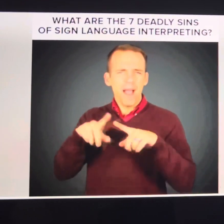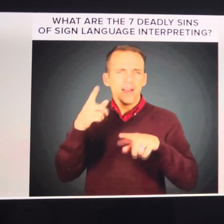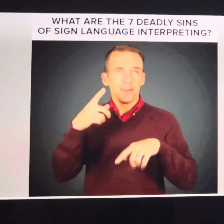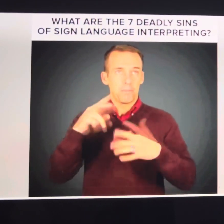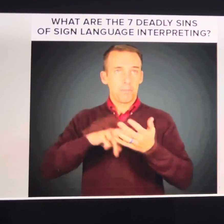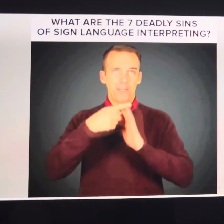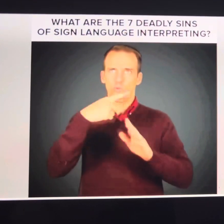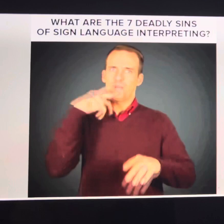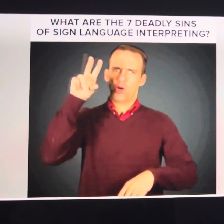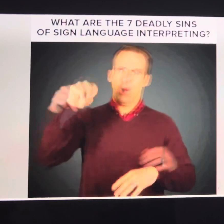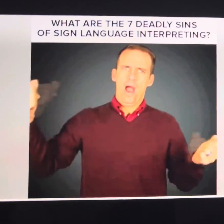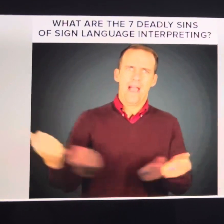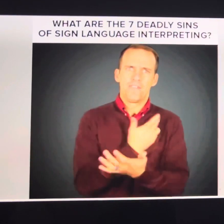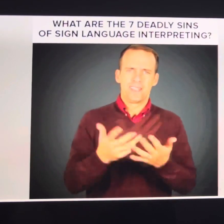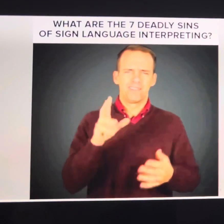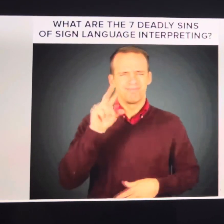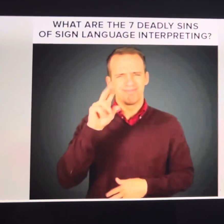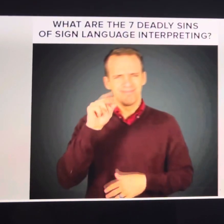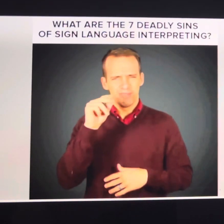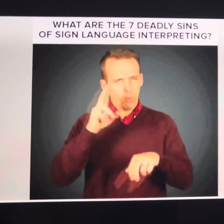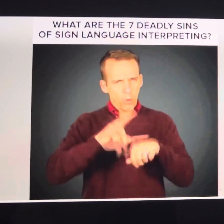not qualified, and say you can't.